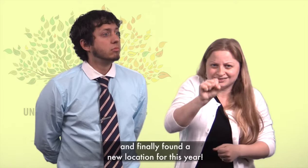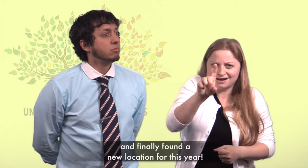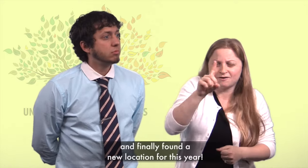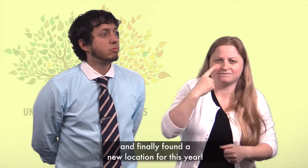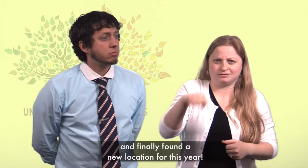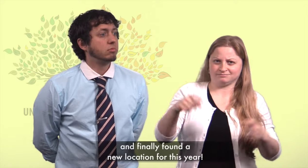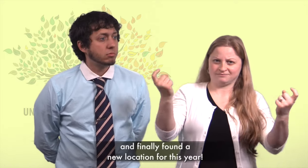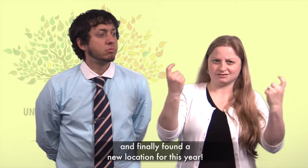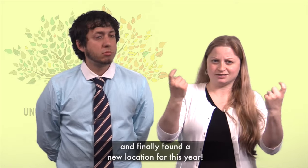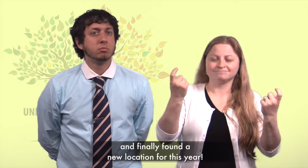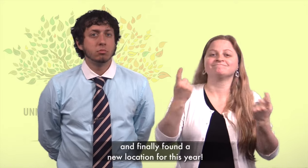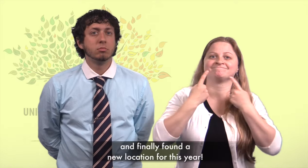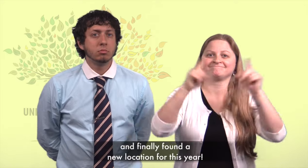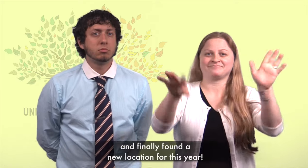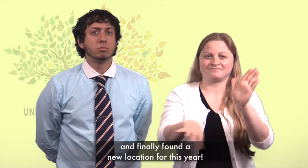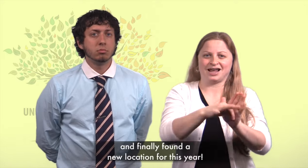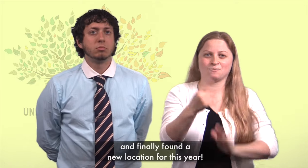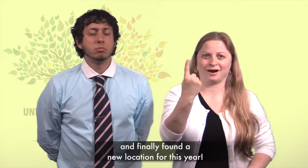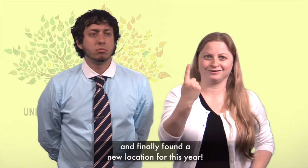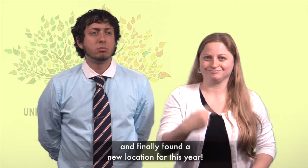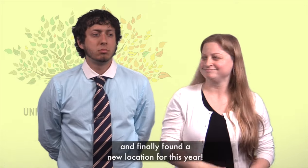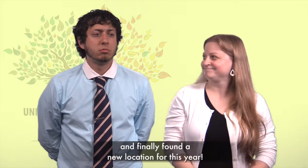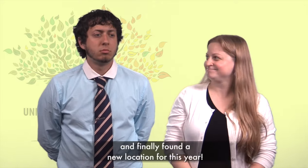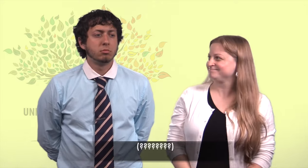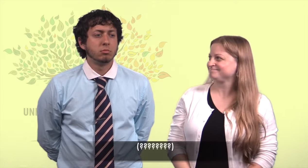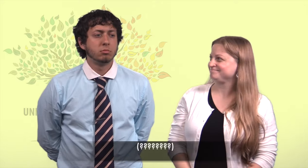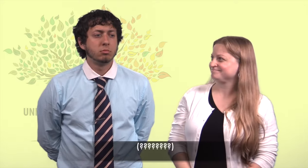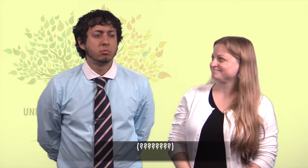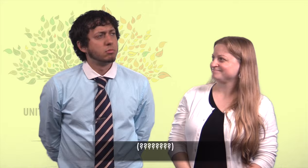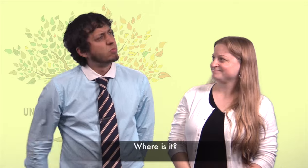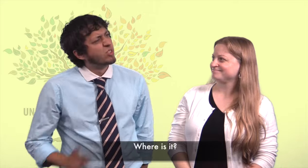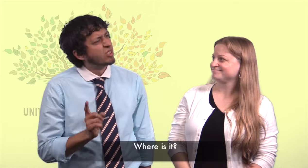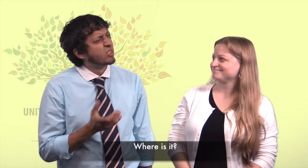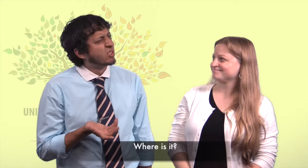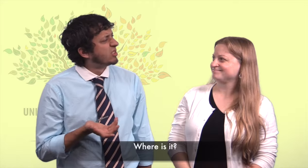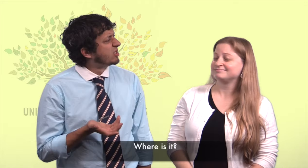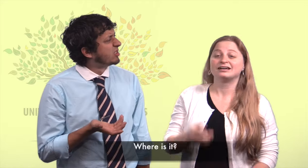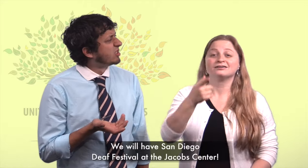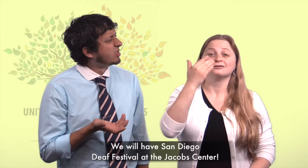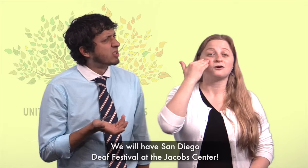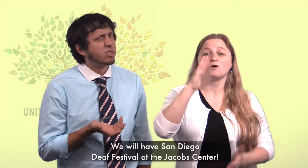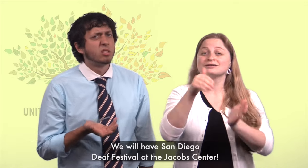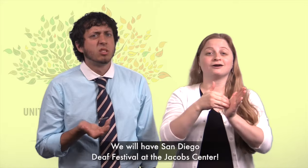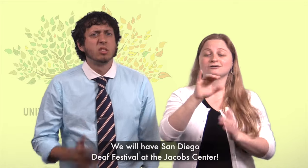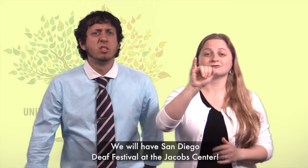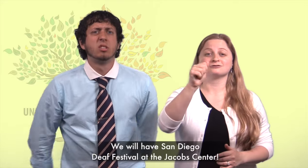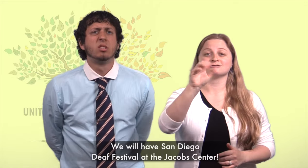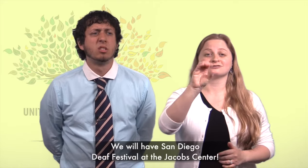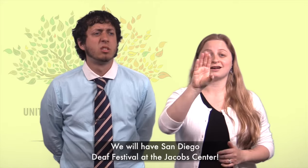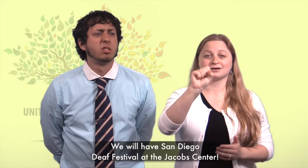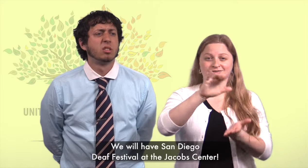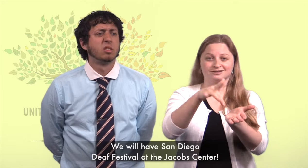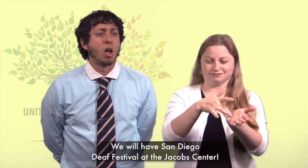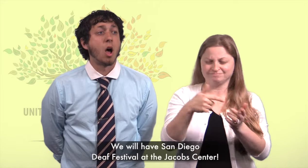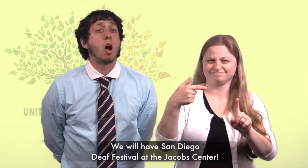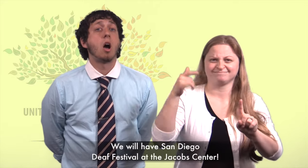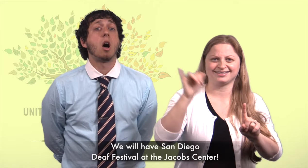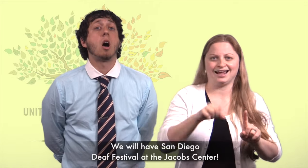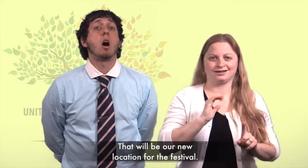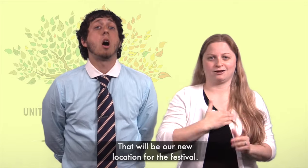finally found a new location for this year. Where? We will have San Diego Deaf Festival at the Jacobs Center.